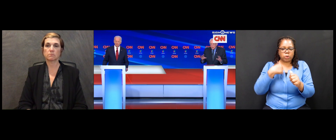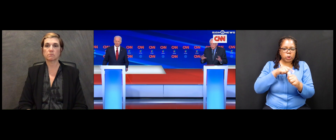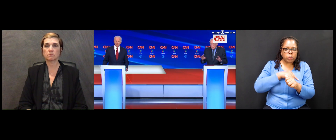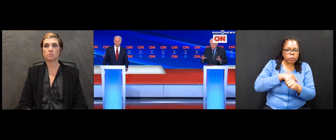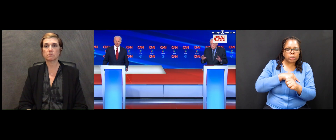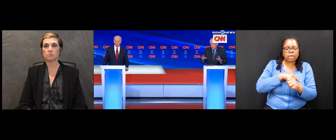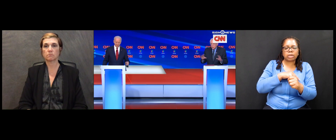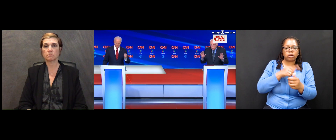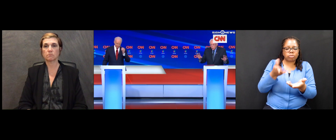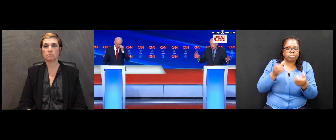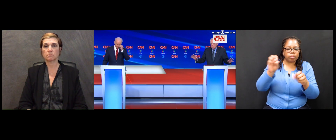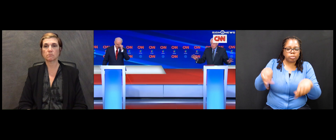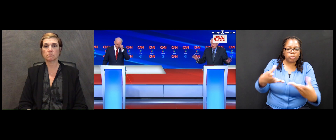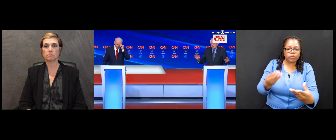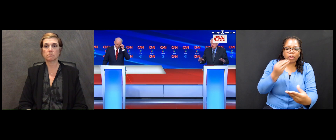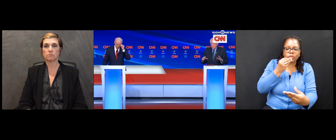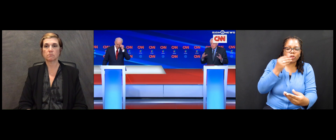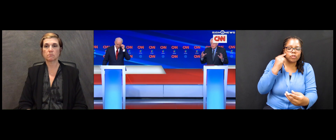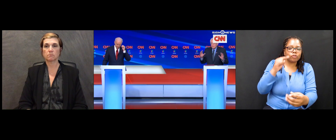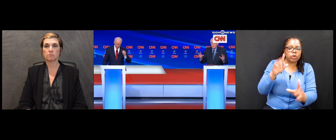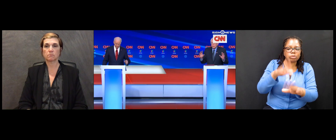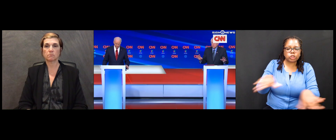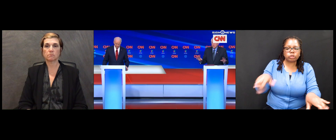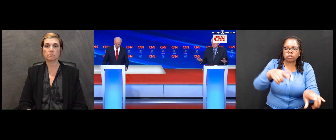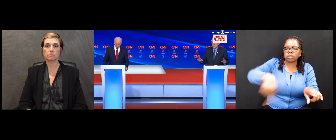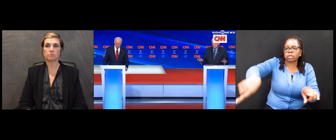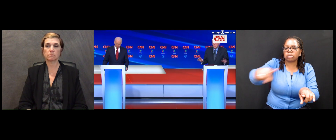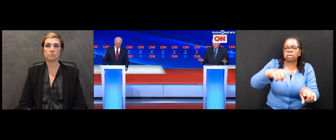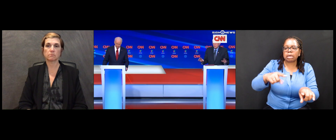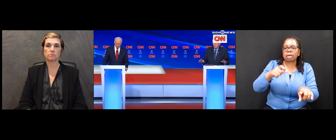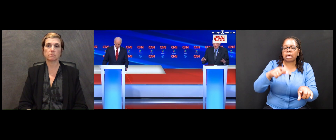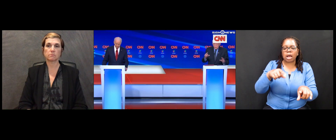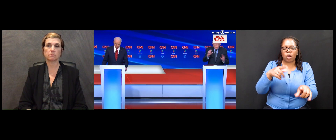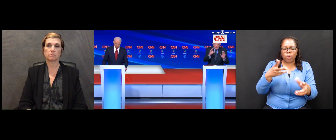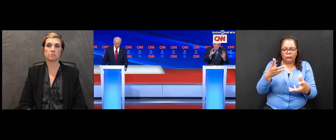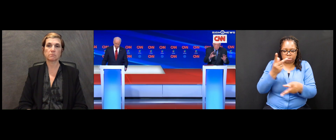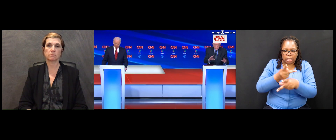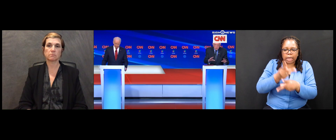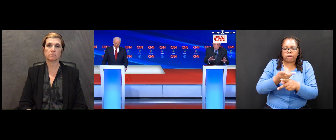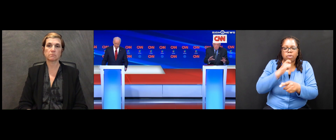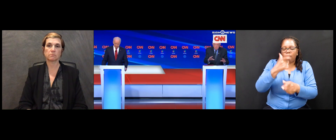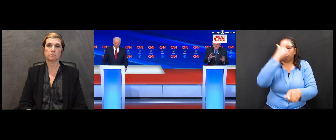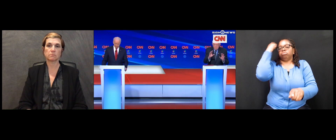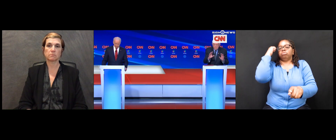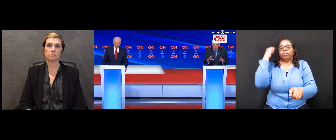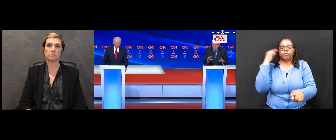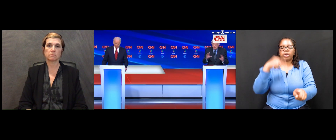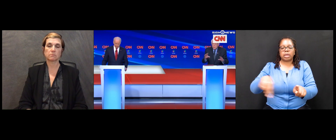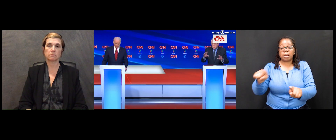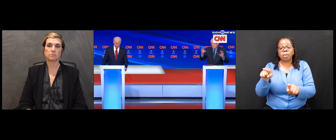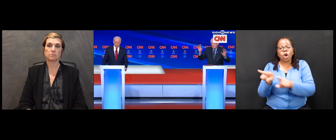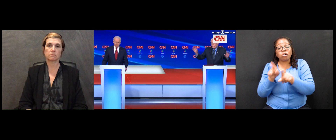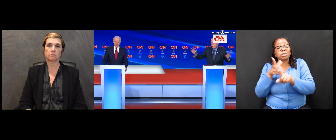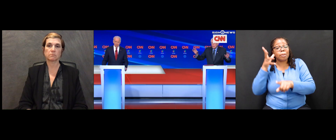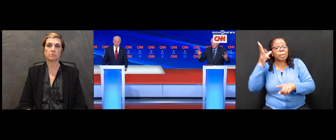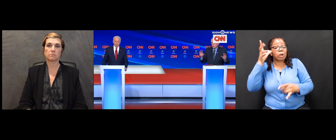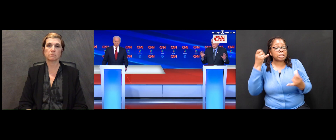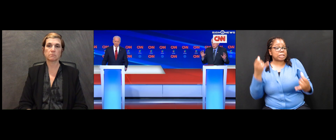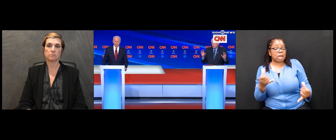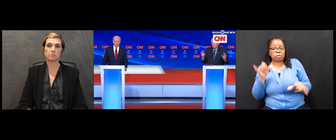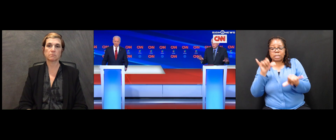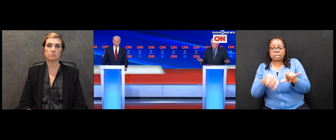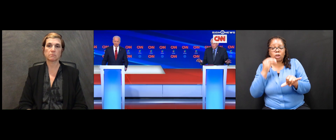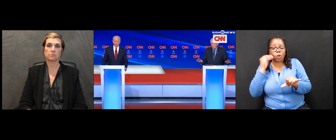kids do well in this crisis, not become traumatized? What do we do about the parents now who have to stay home with the kids and can't